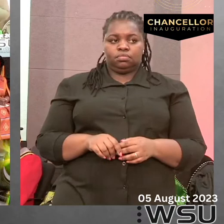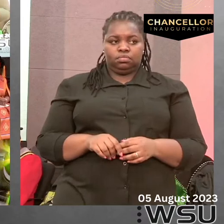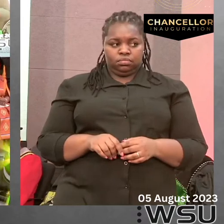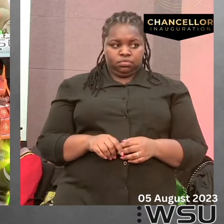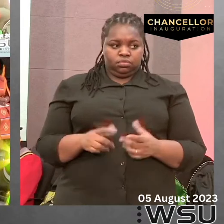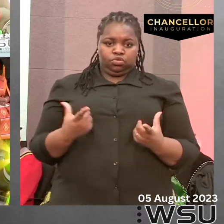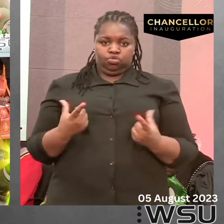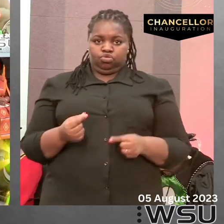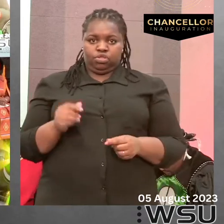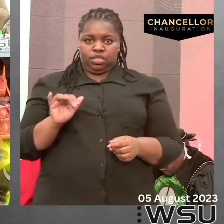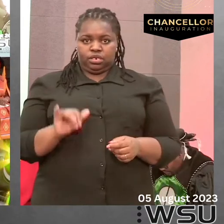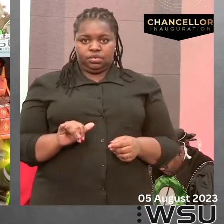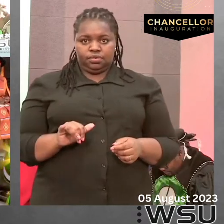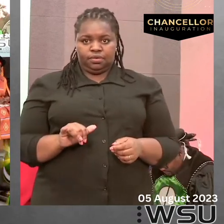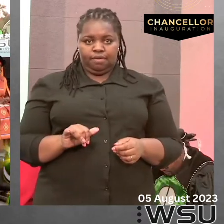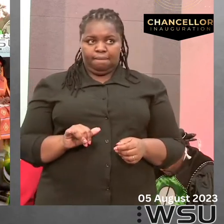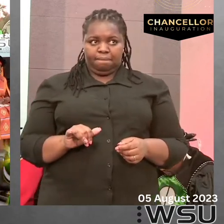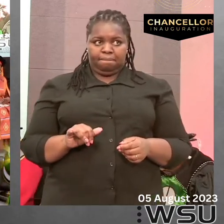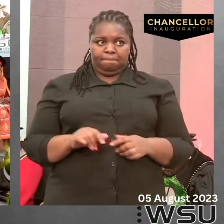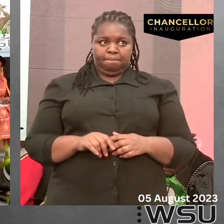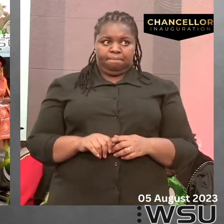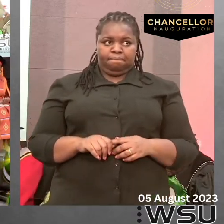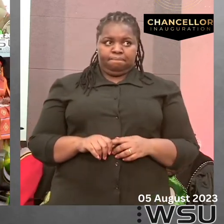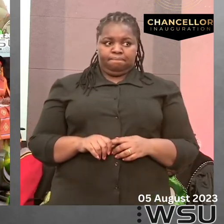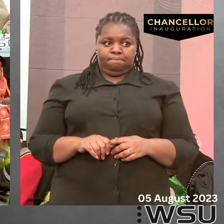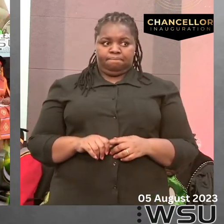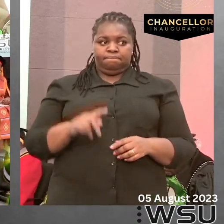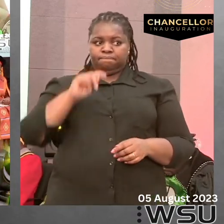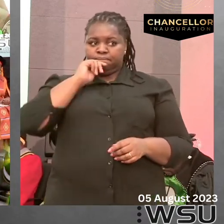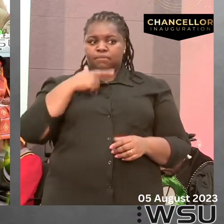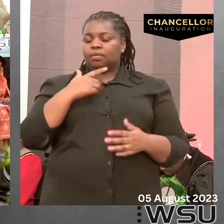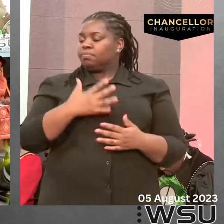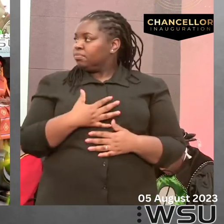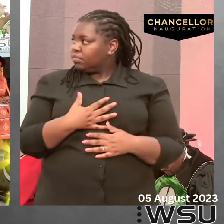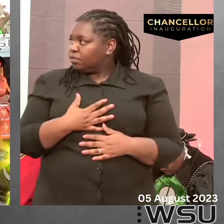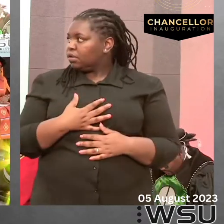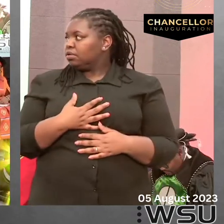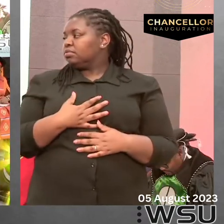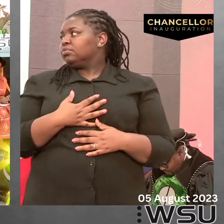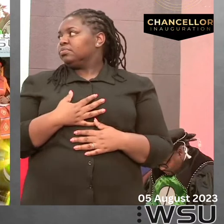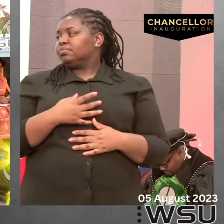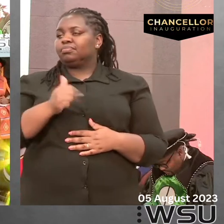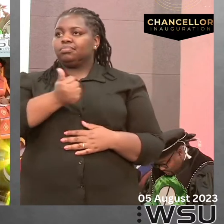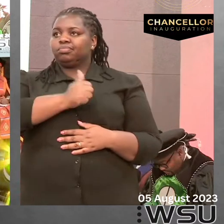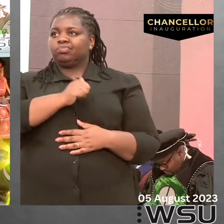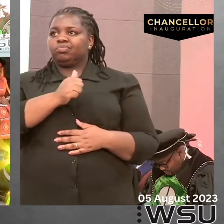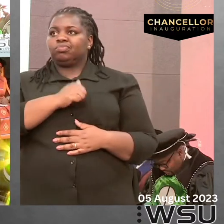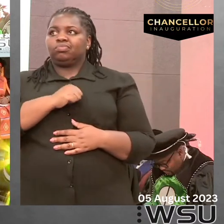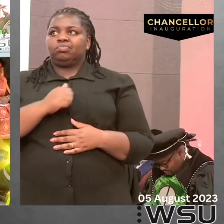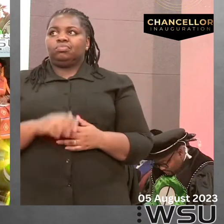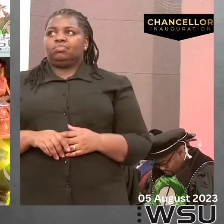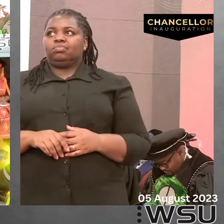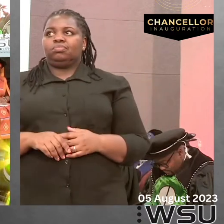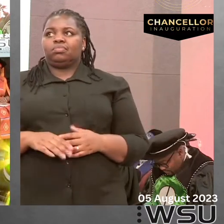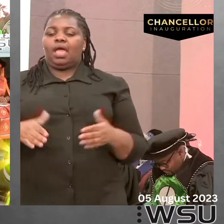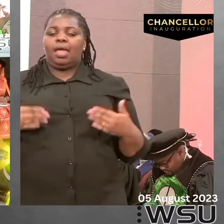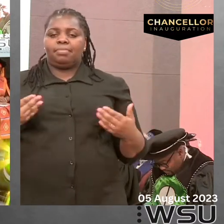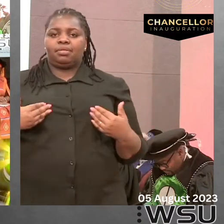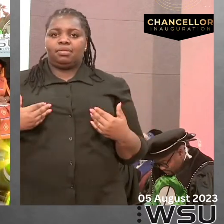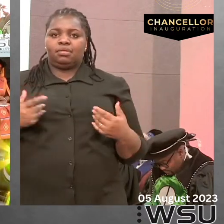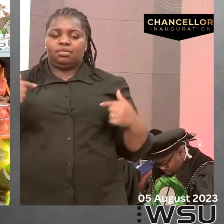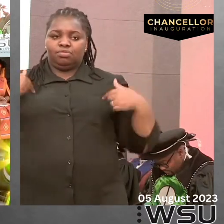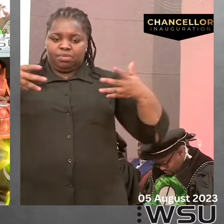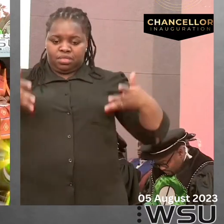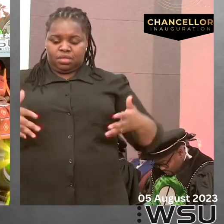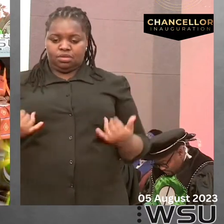to do that. Therefore, I am greatly honored and privileged and very happy to be